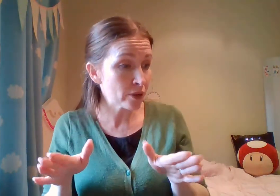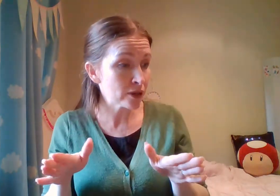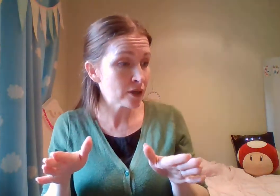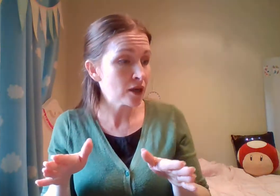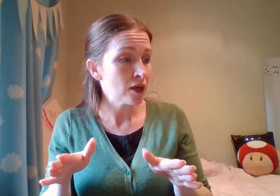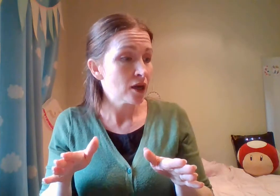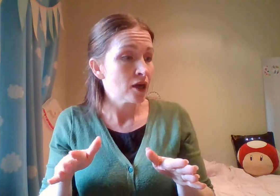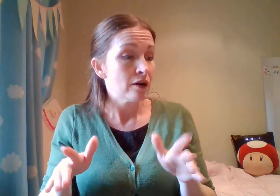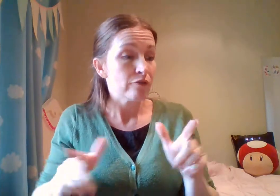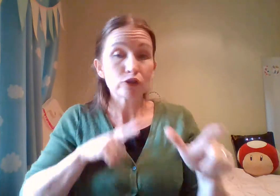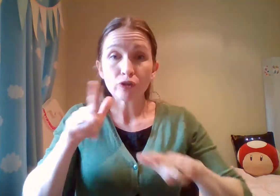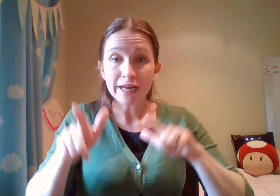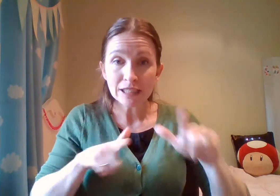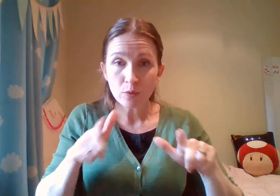open. For transport,